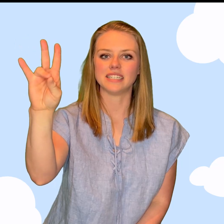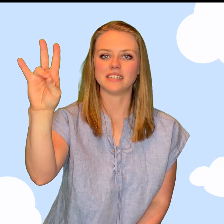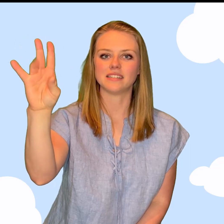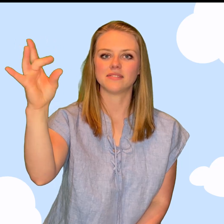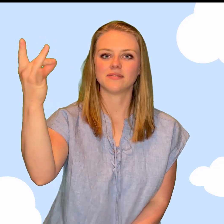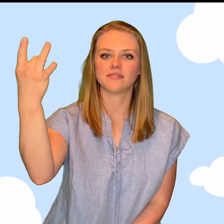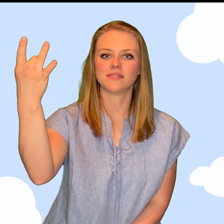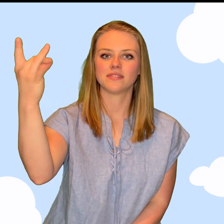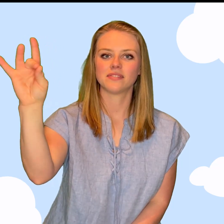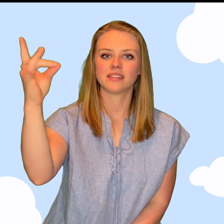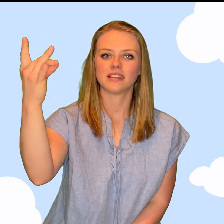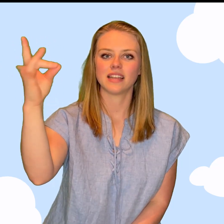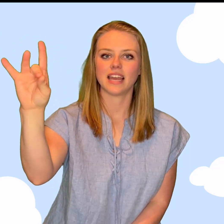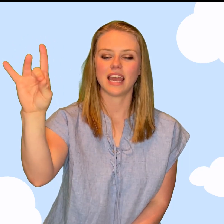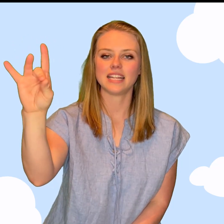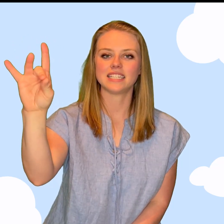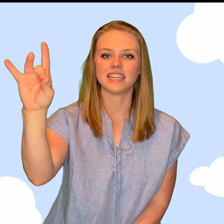17, 18,